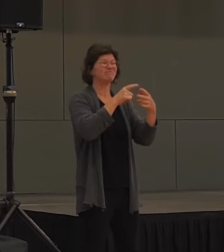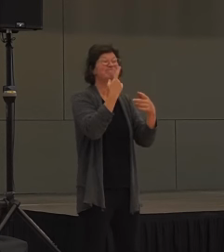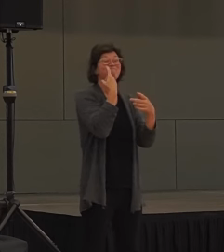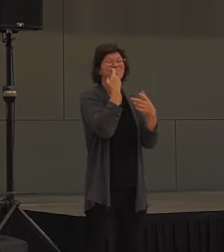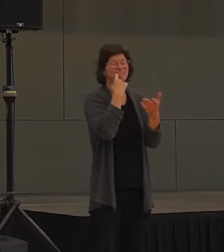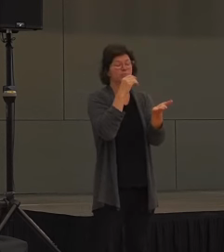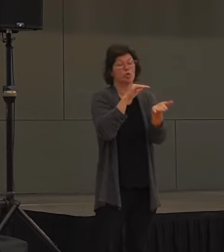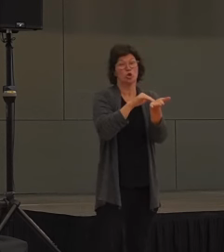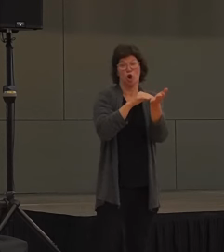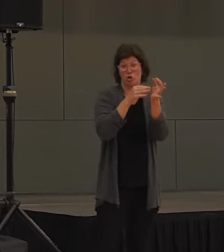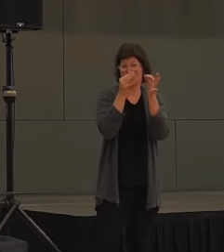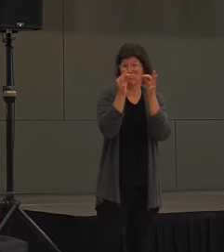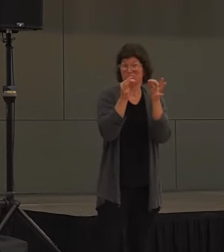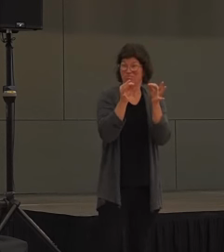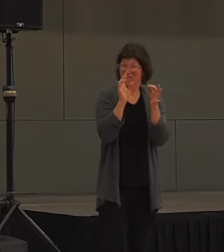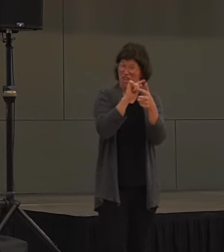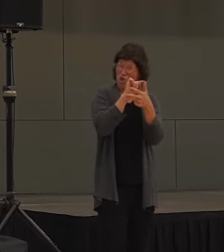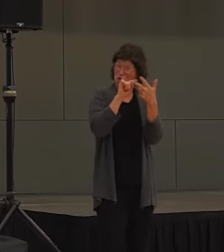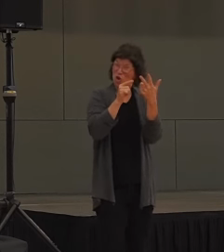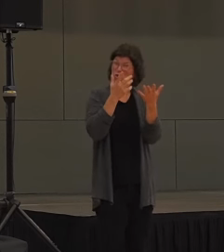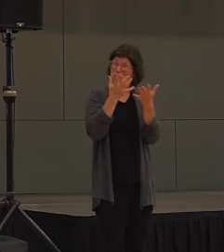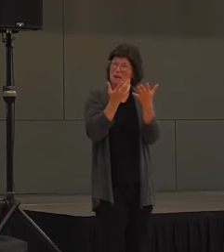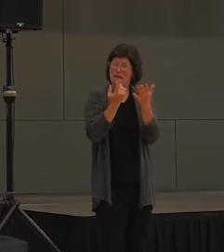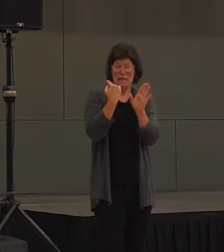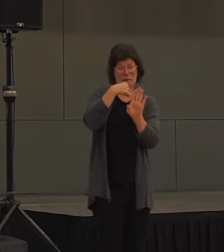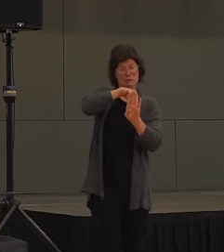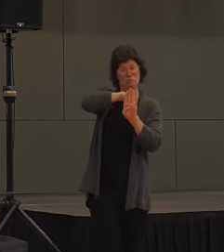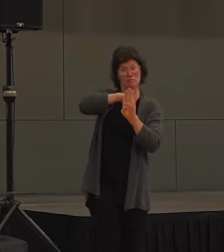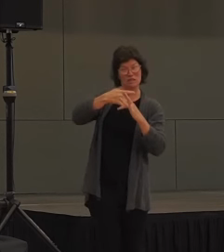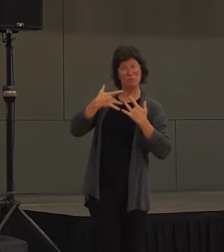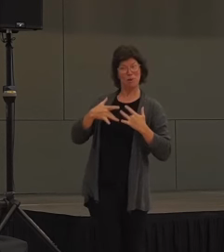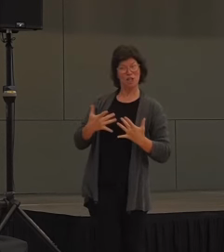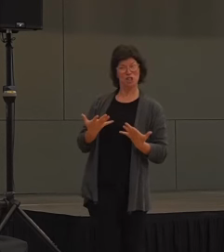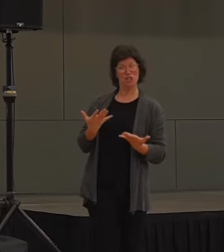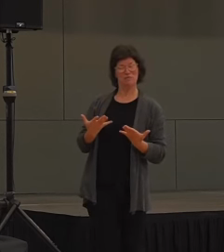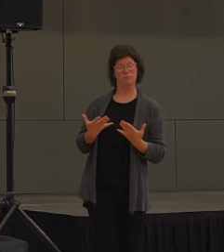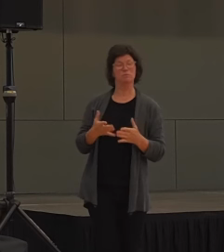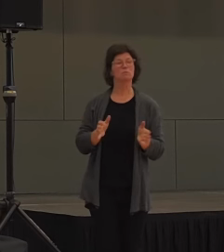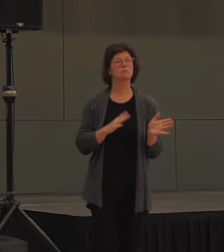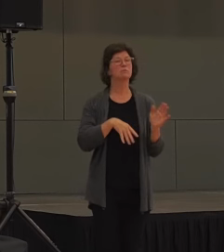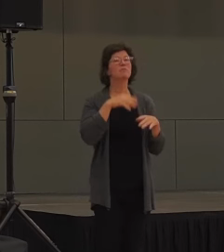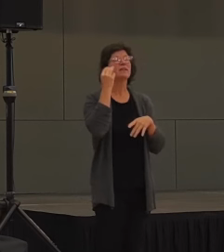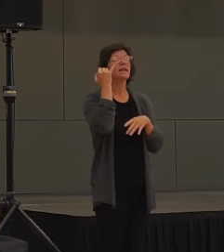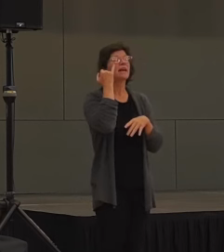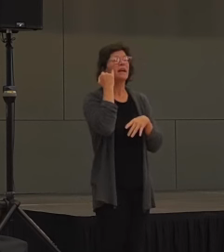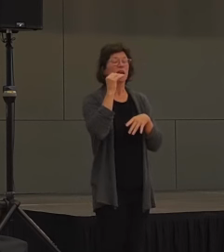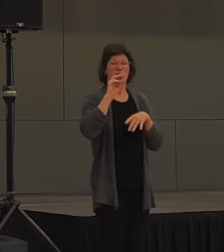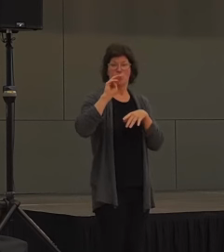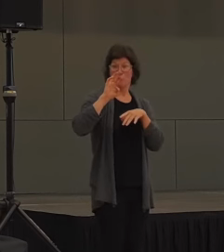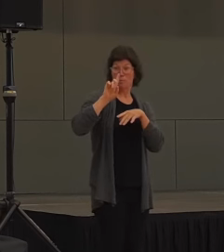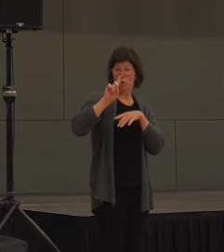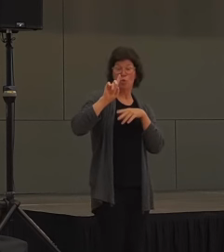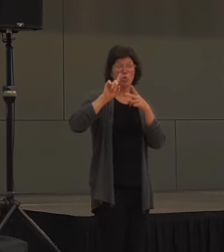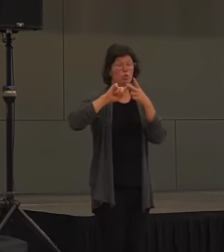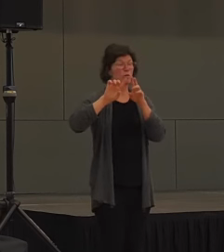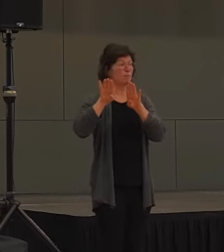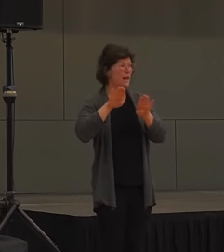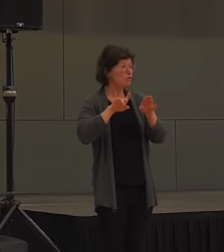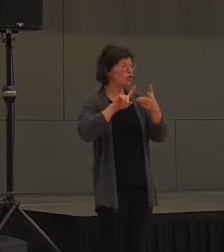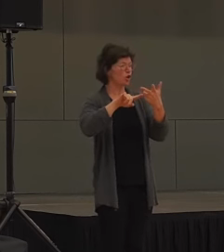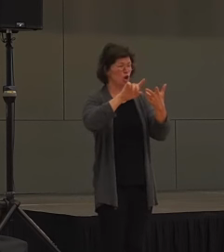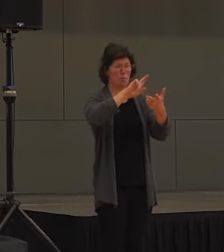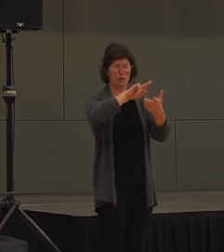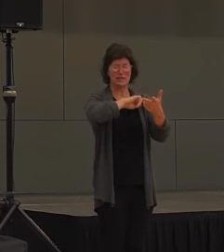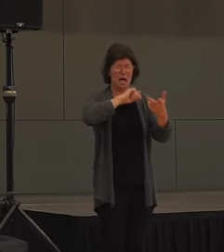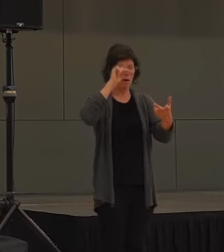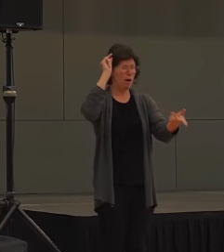referenced this could be depression. If someone has changes in their mood or behavior, dramatic changes in